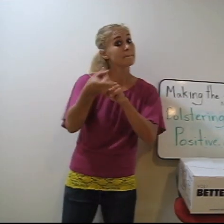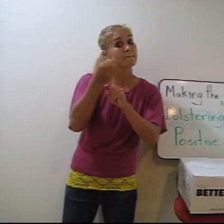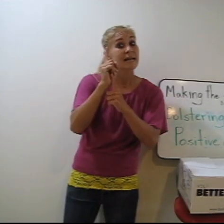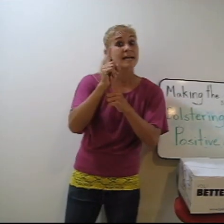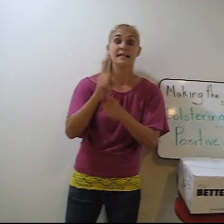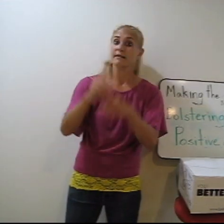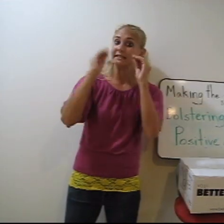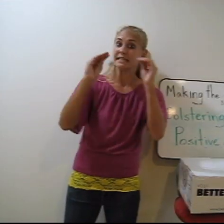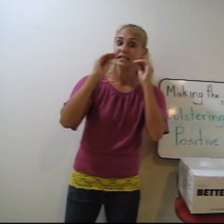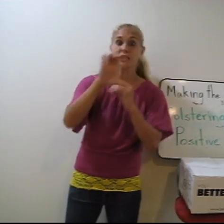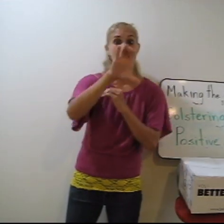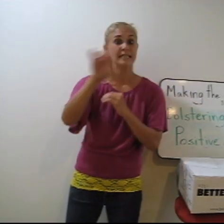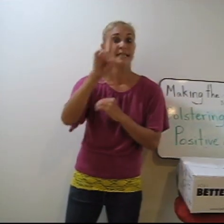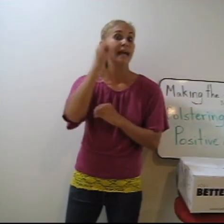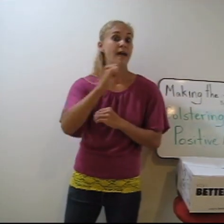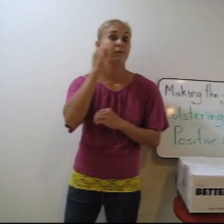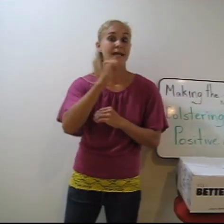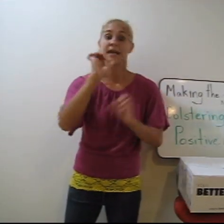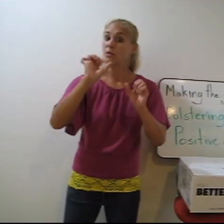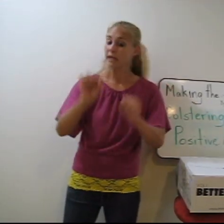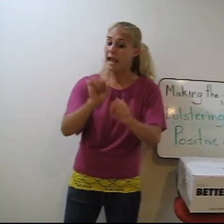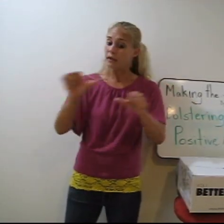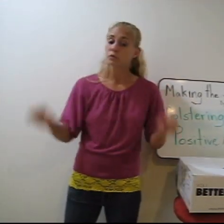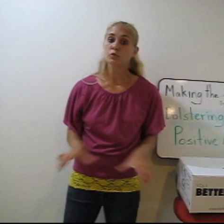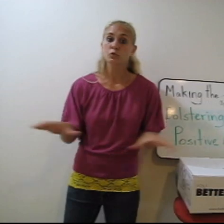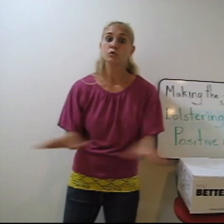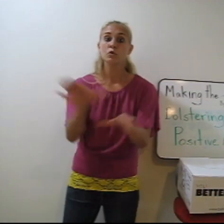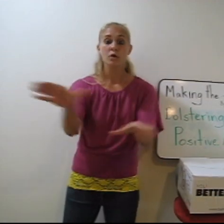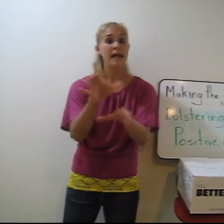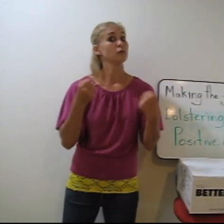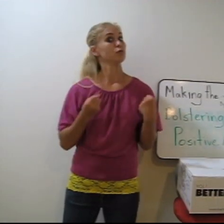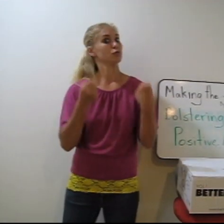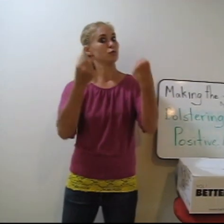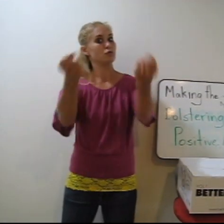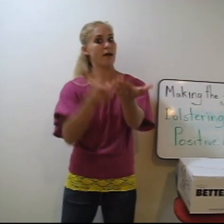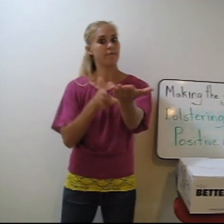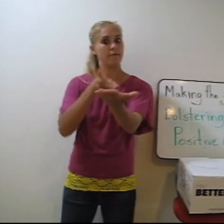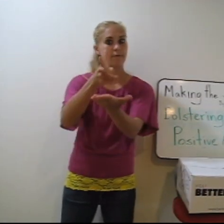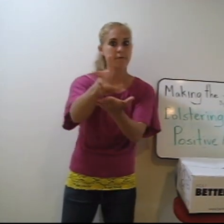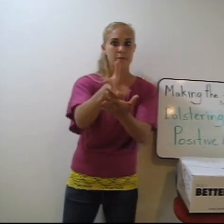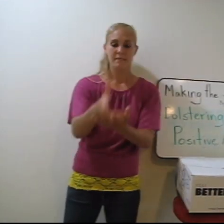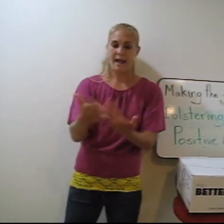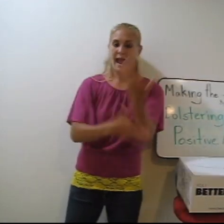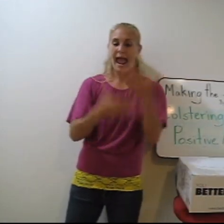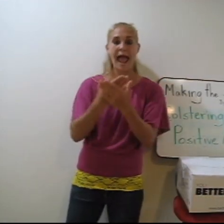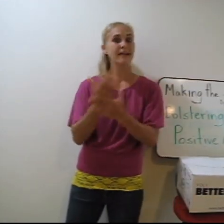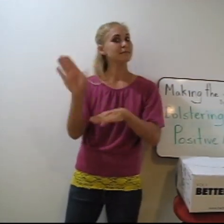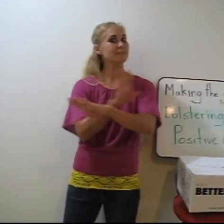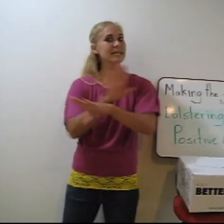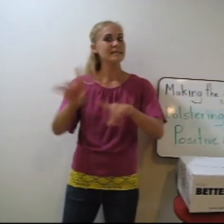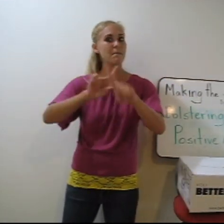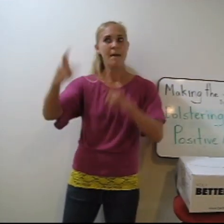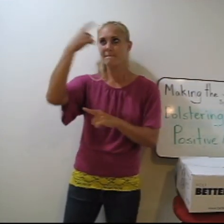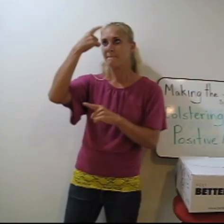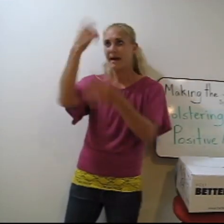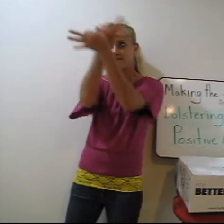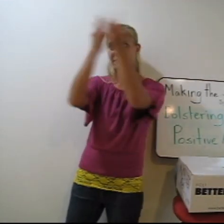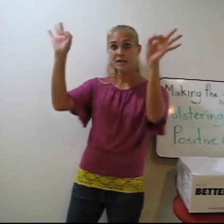a day. You can do this as you drive, when your hands are busy but your mind is free. I can tell you, my car does not